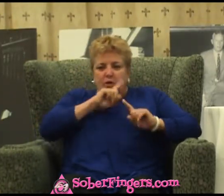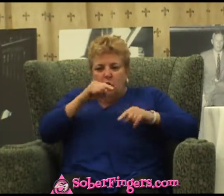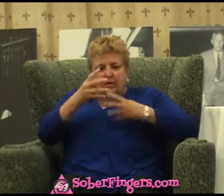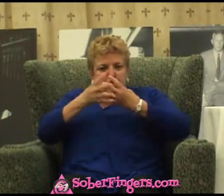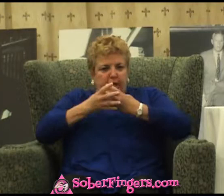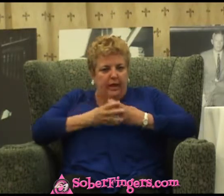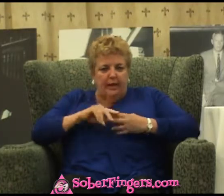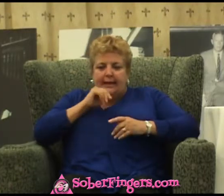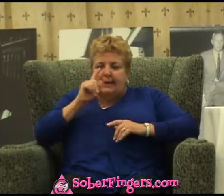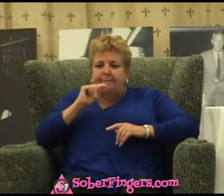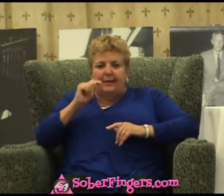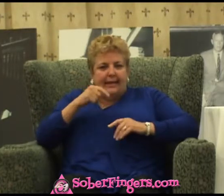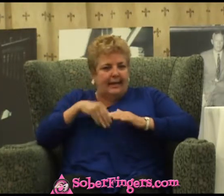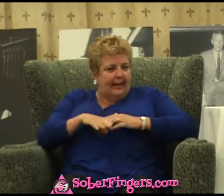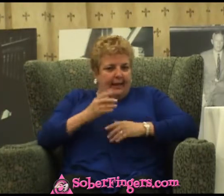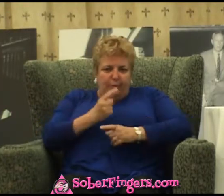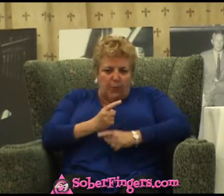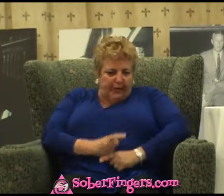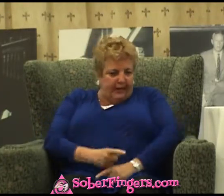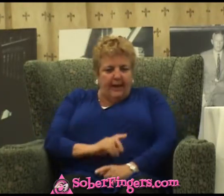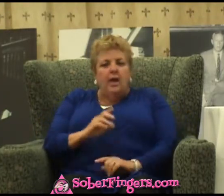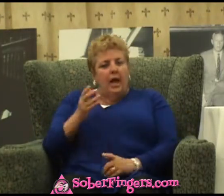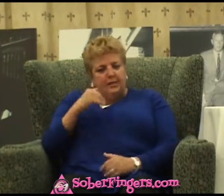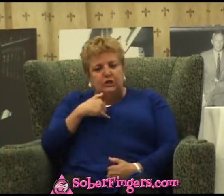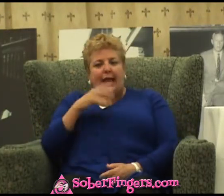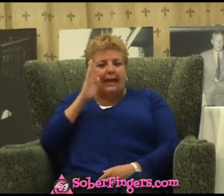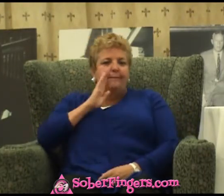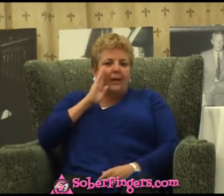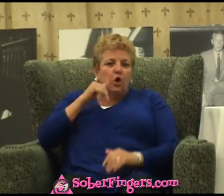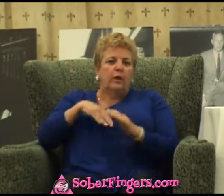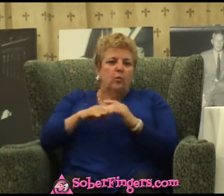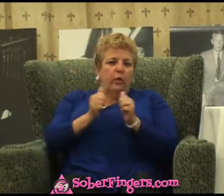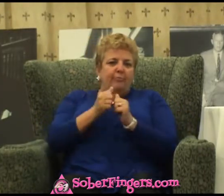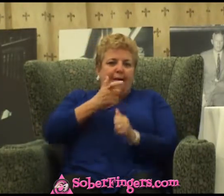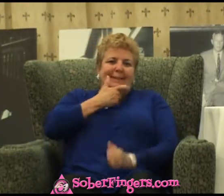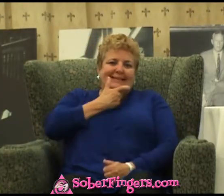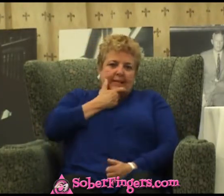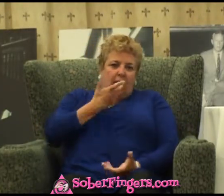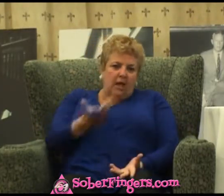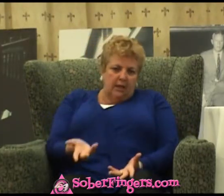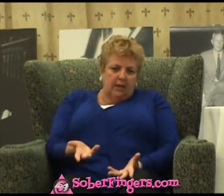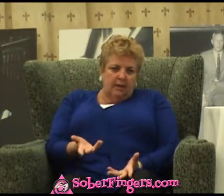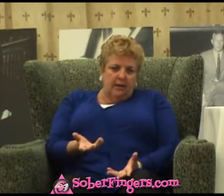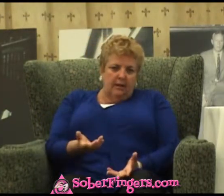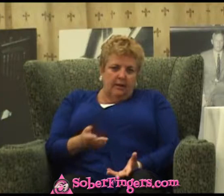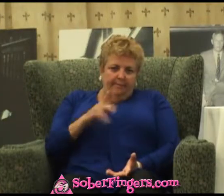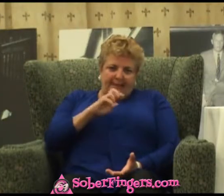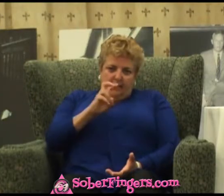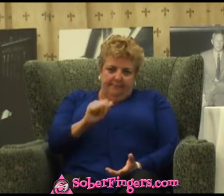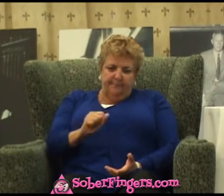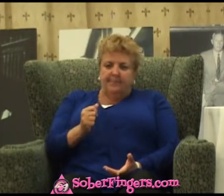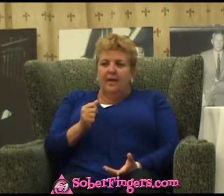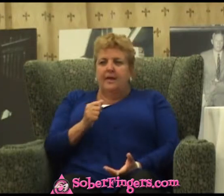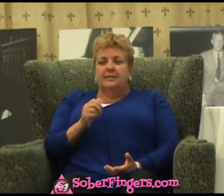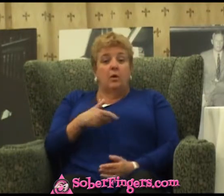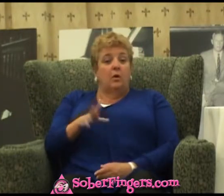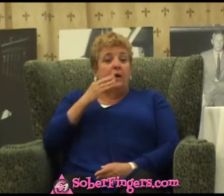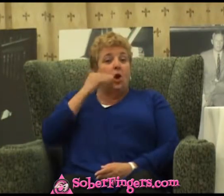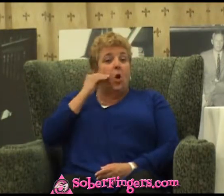pee inappropriately. It was just beer in a pizza parlor. And went home and passed out, and then saw my boss the